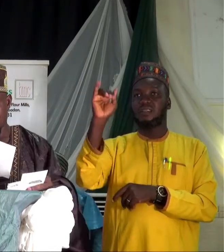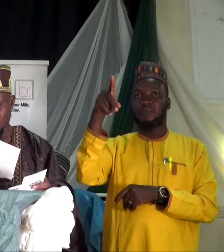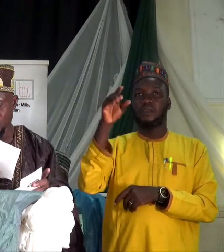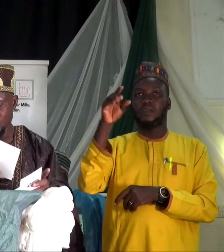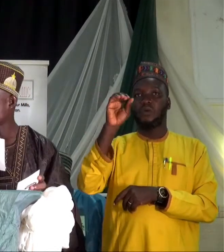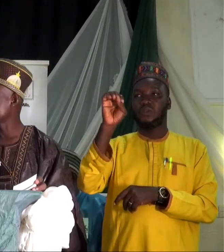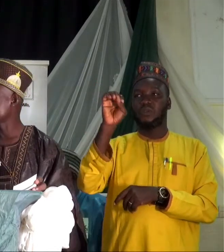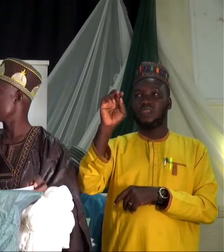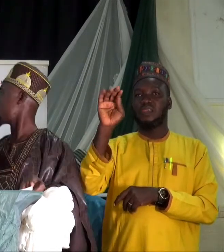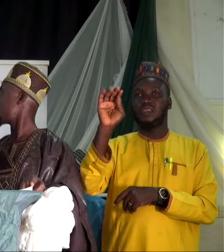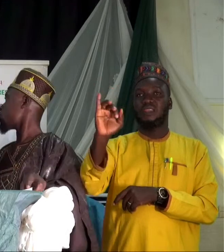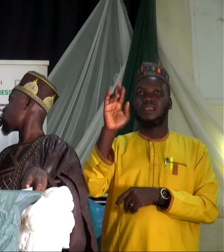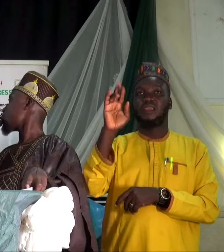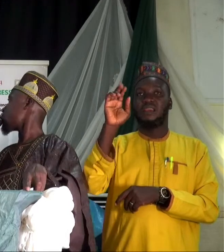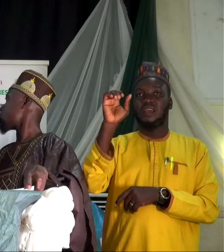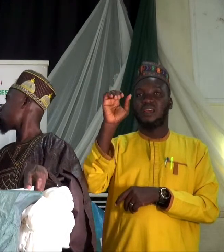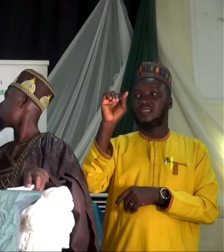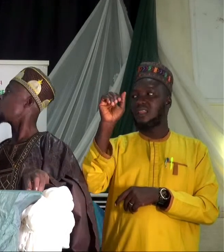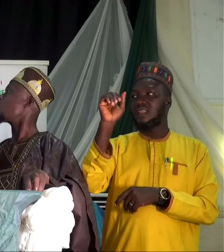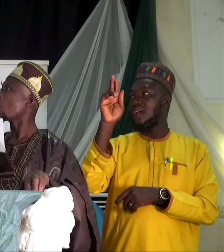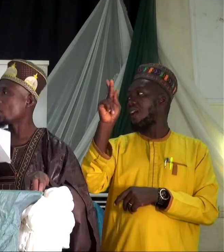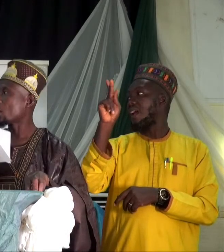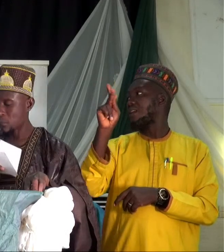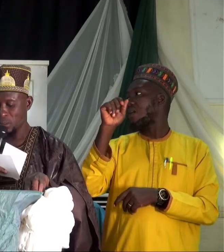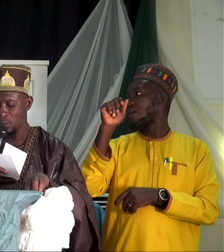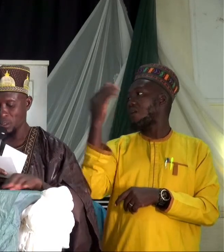Razak you are highly welcome sir